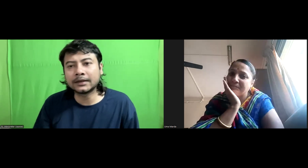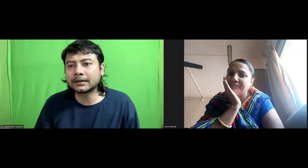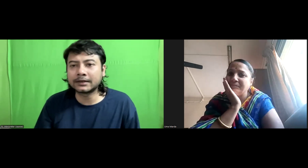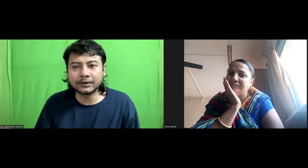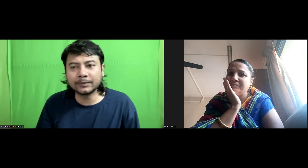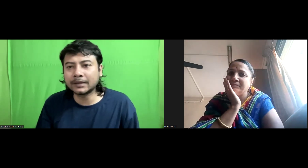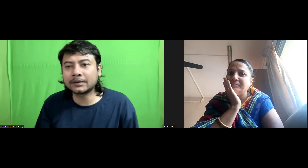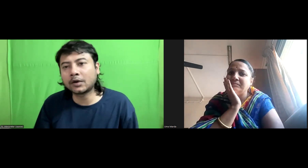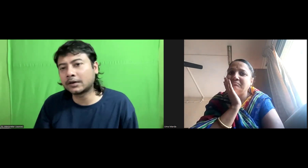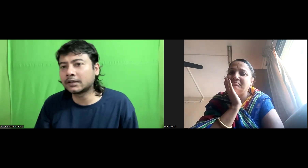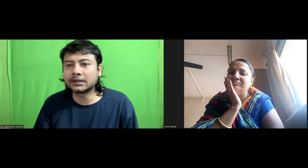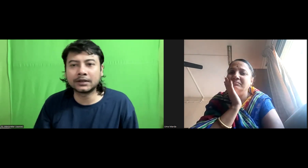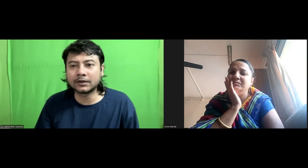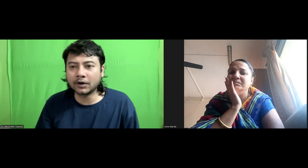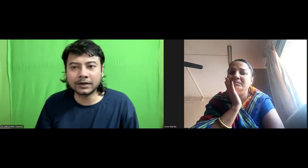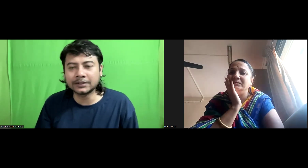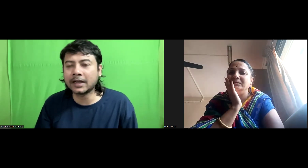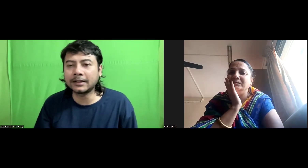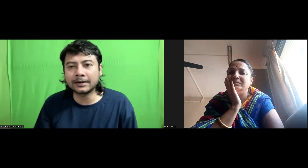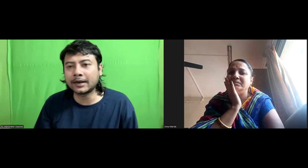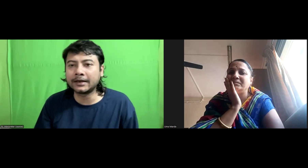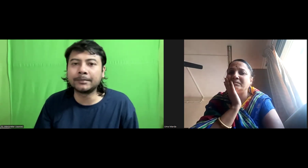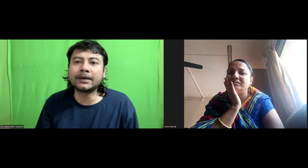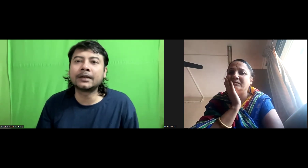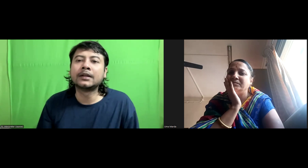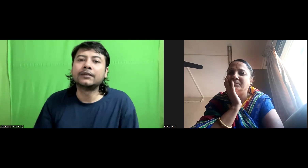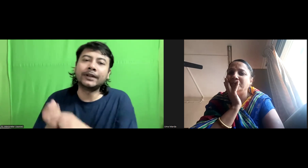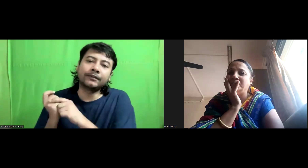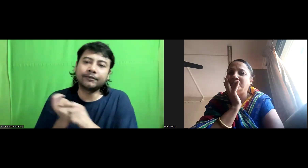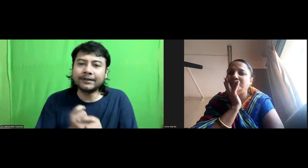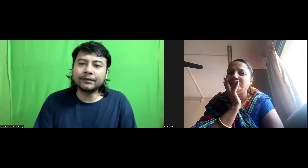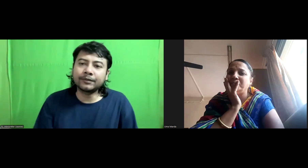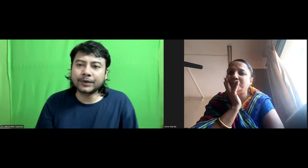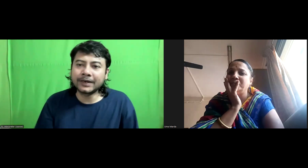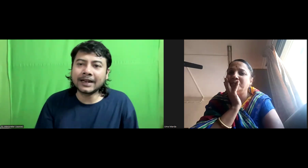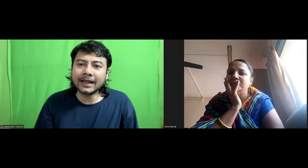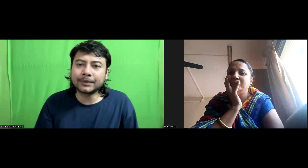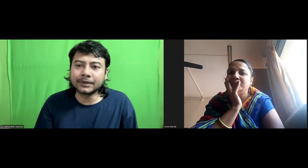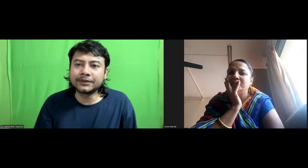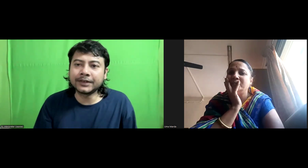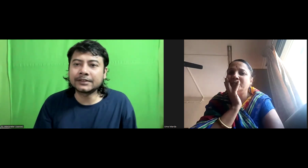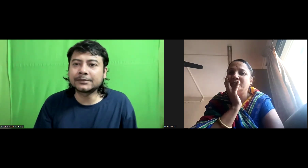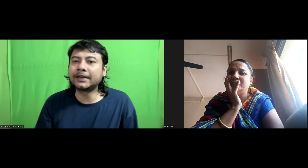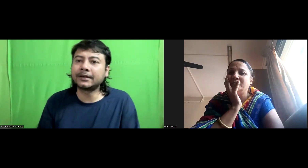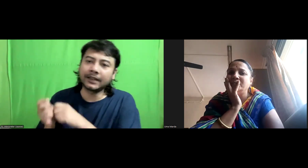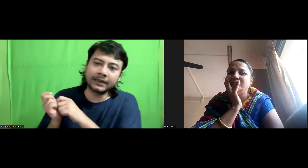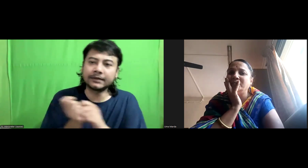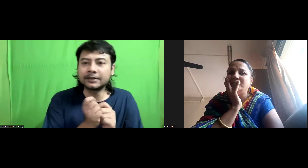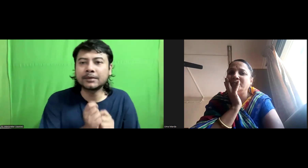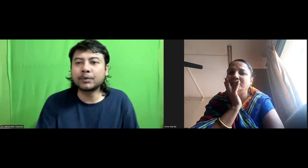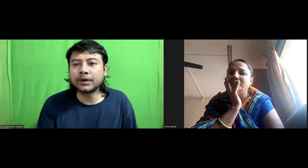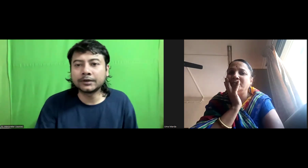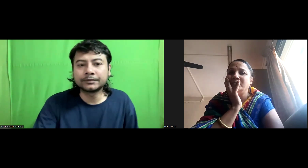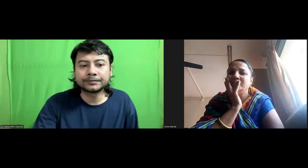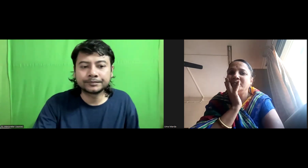that, mother caught caught Krishna and then tied him. But when did that happen? The tree split and